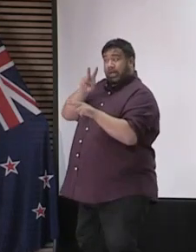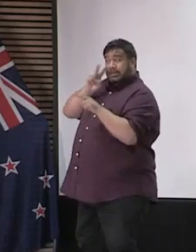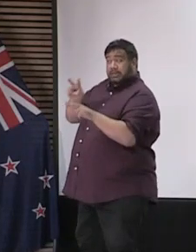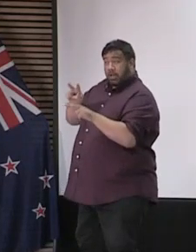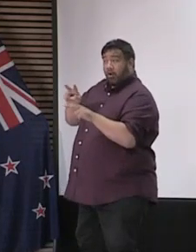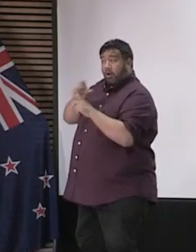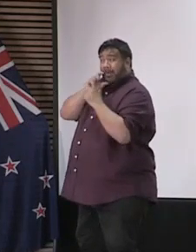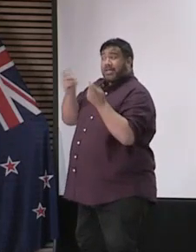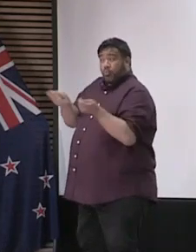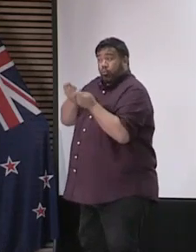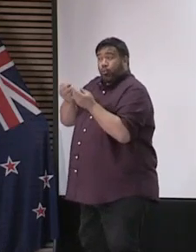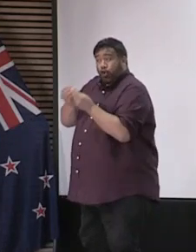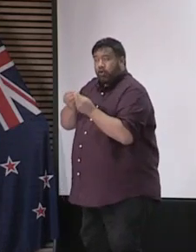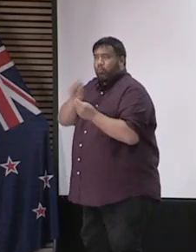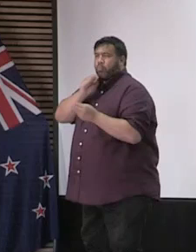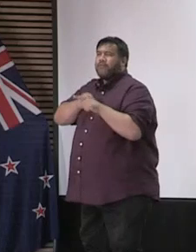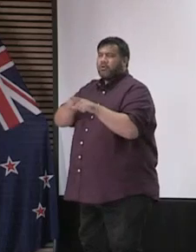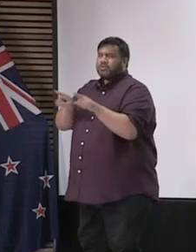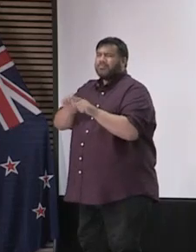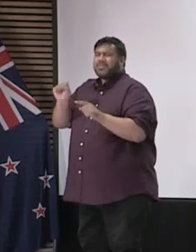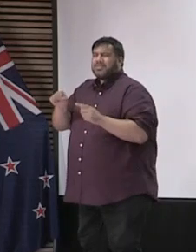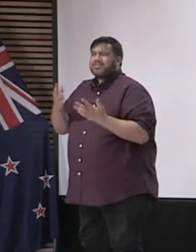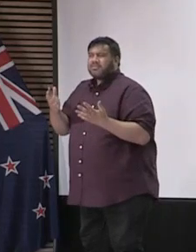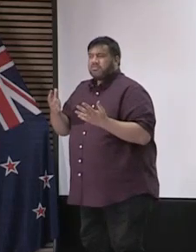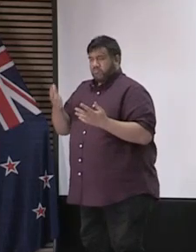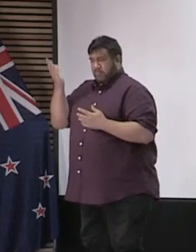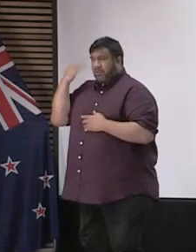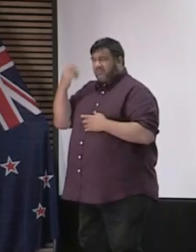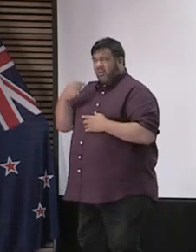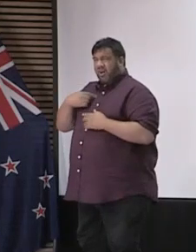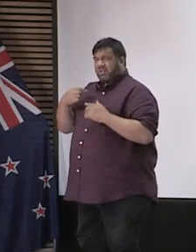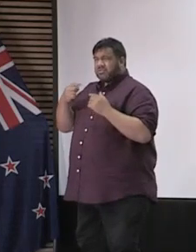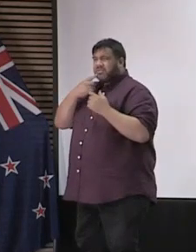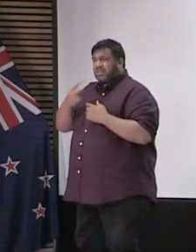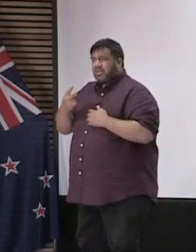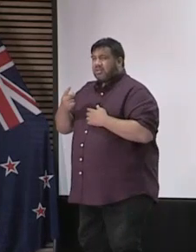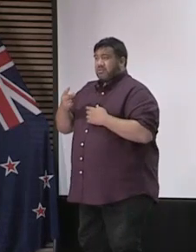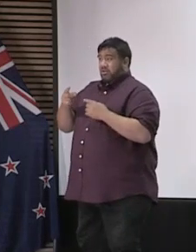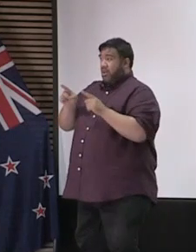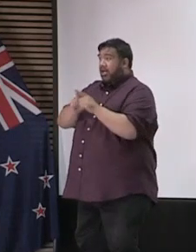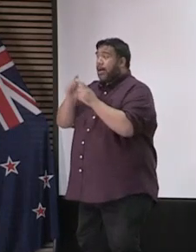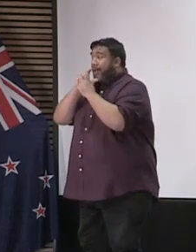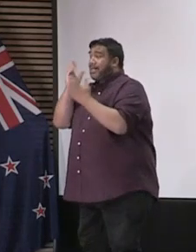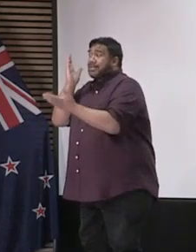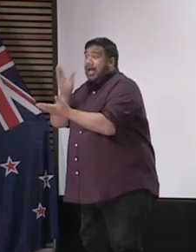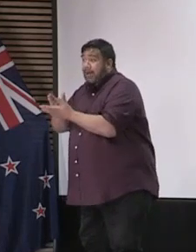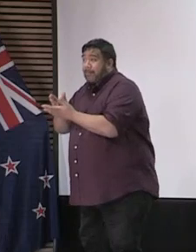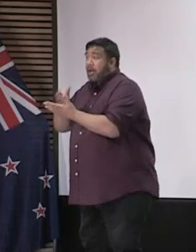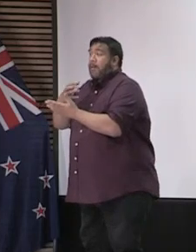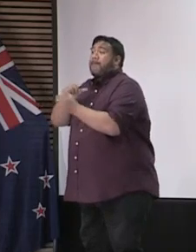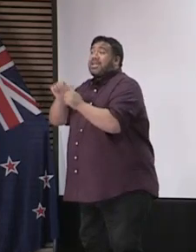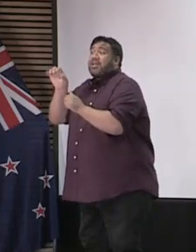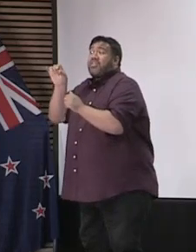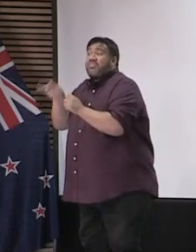in that direction. I think, again, as I've said before, there's still a range of views about when they are of greater benefit